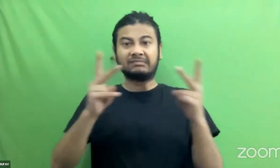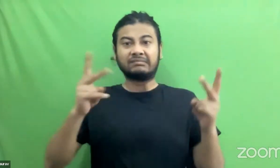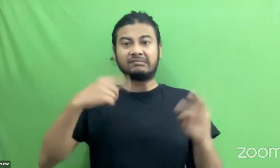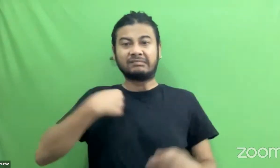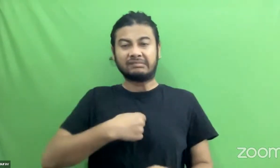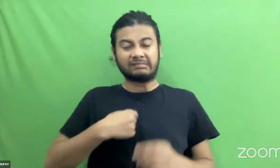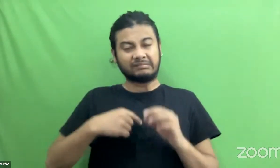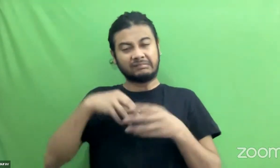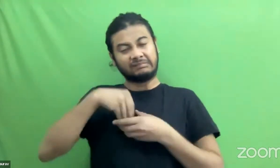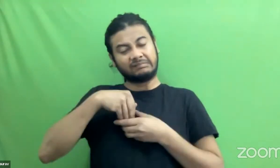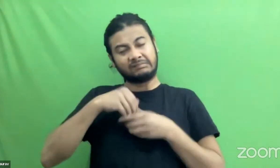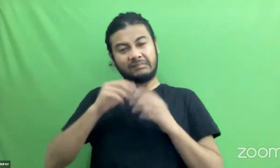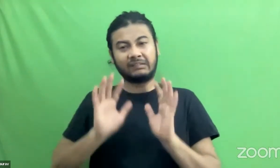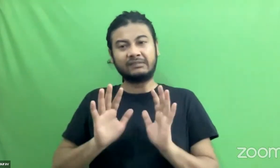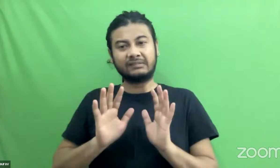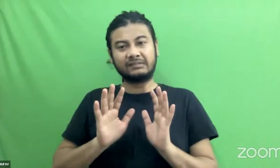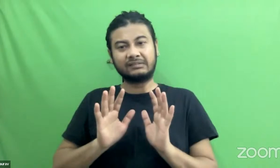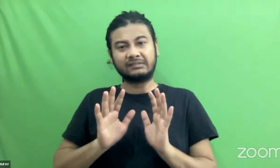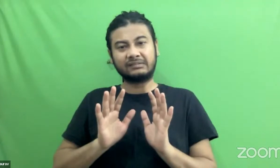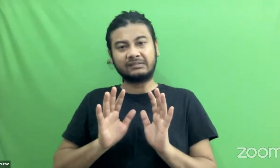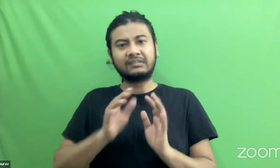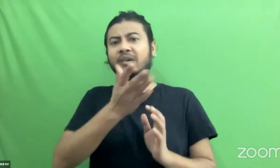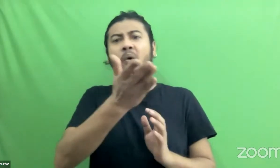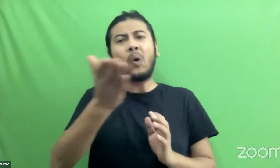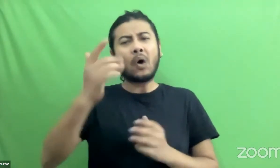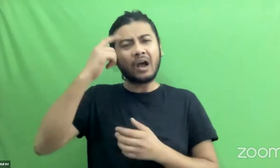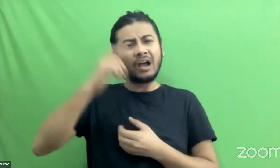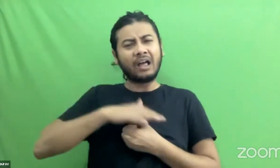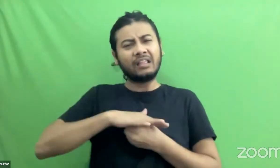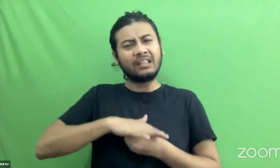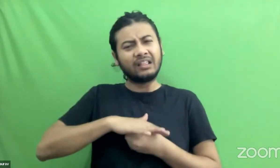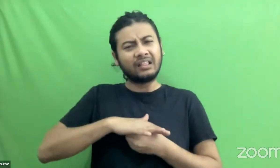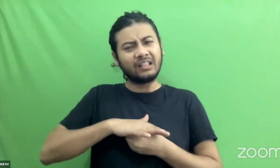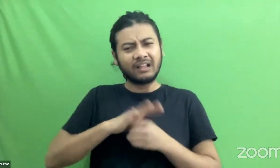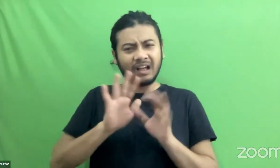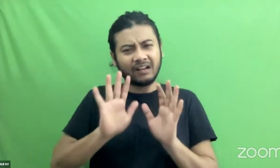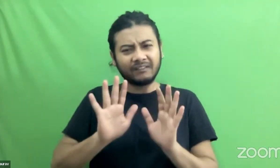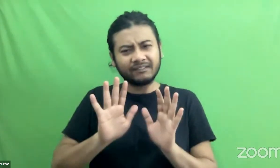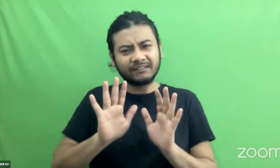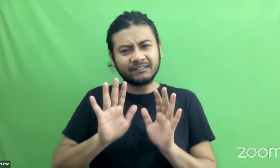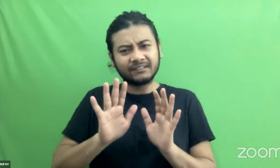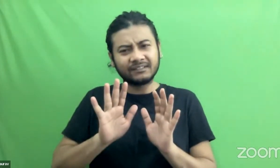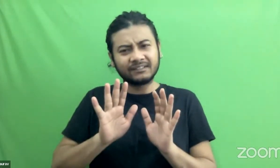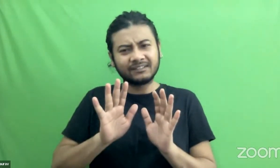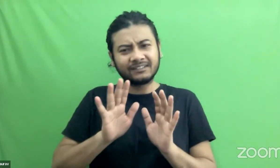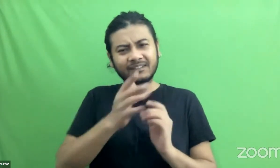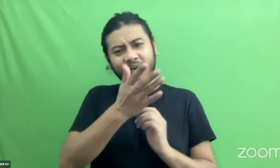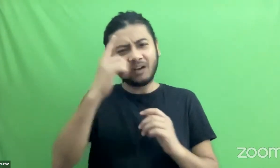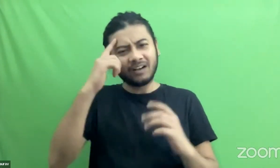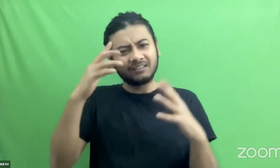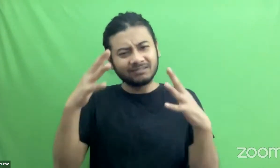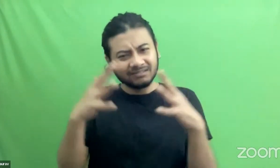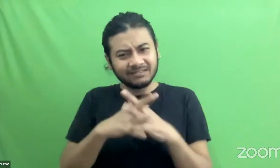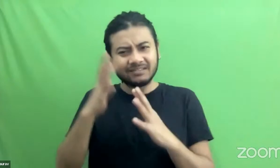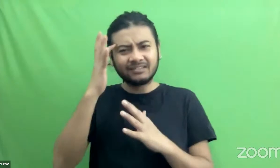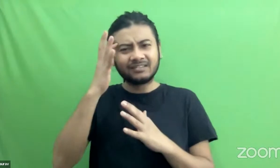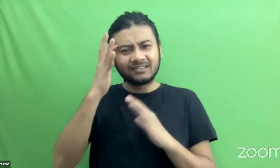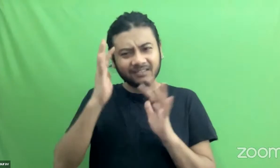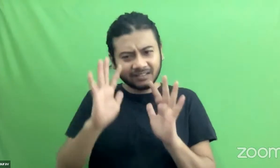nowadays is so disturbed in life. Small things, our body is not well, there is tension, there is so much of